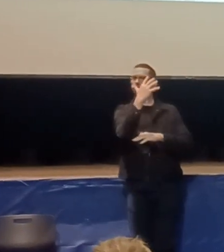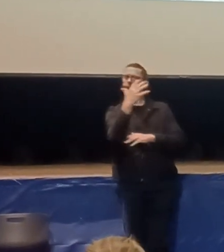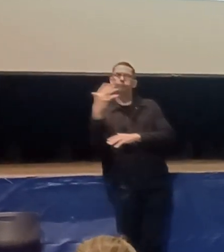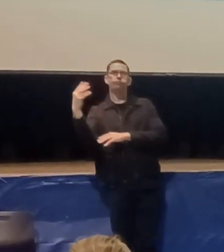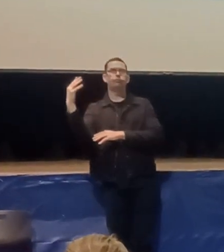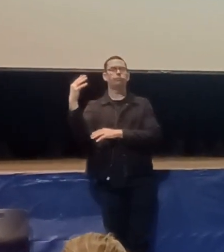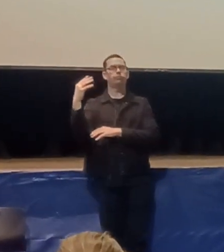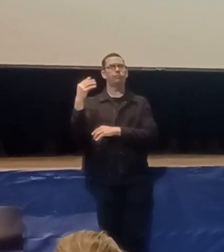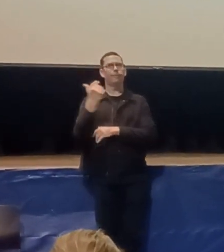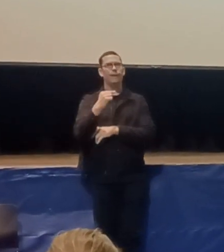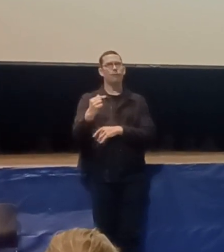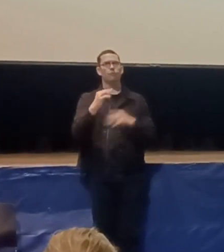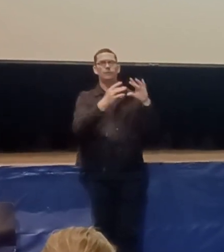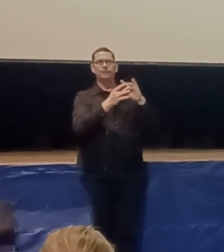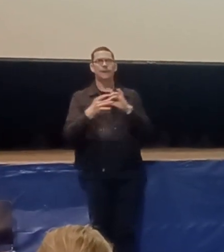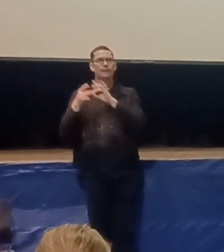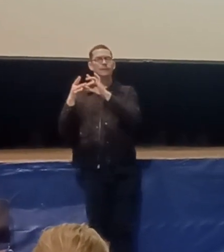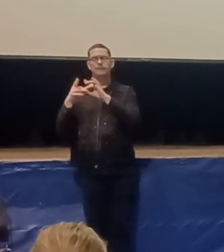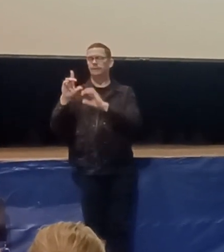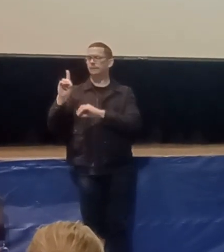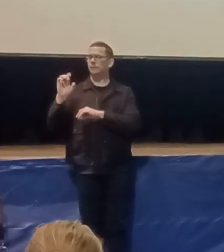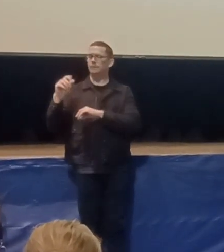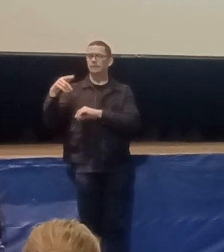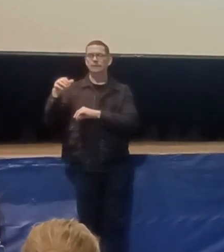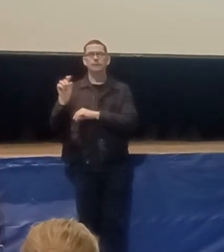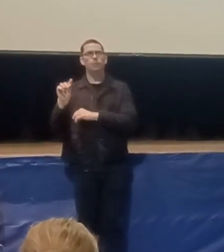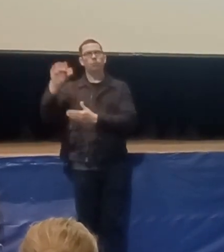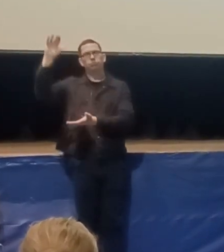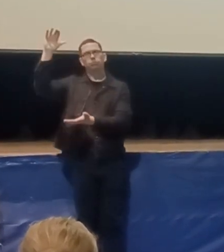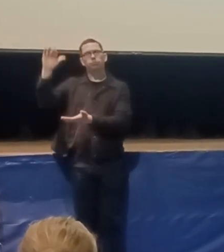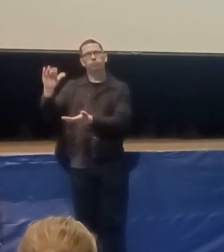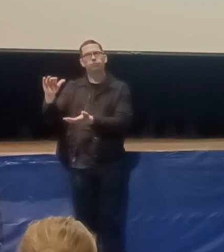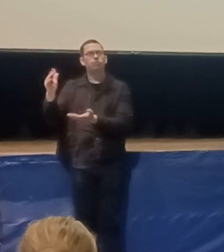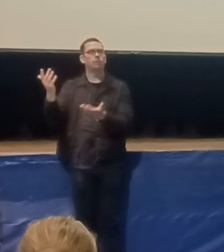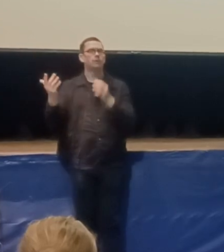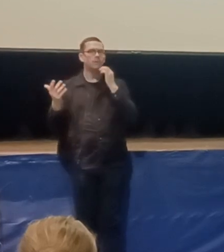Emerald Necklace. The depot isn't as high.